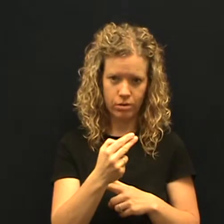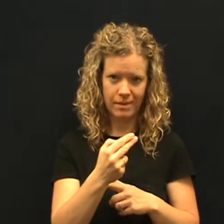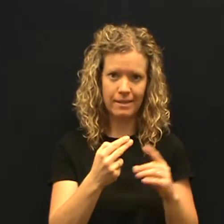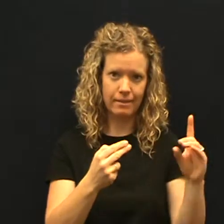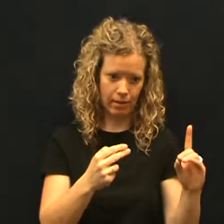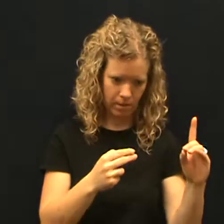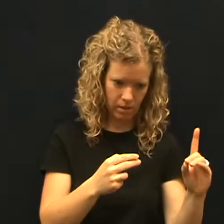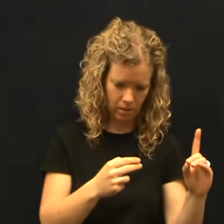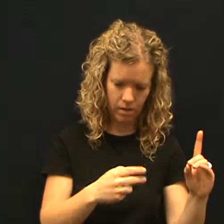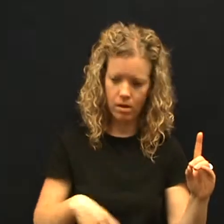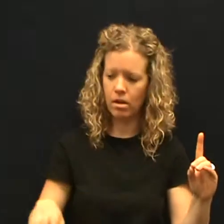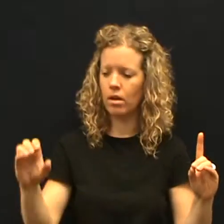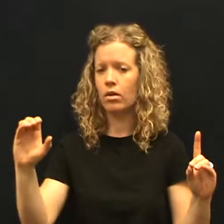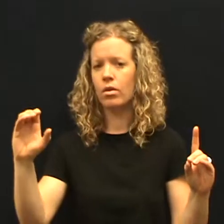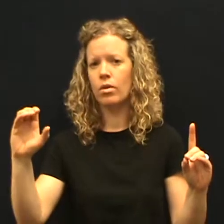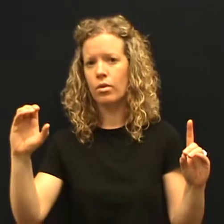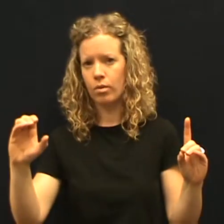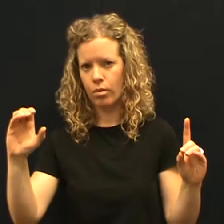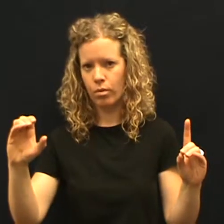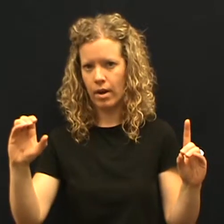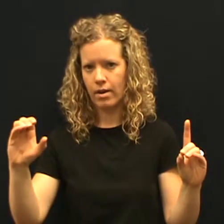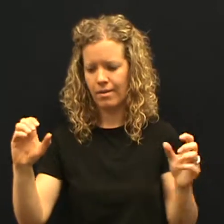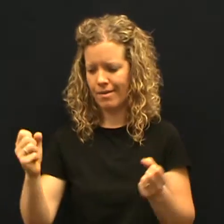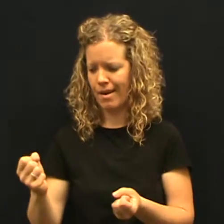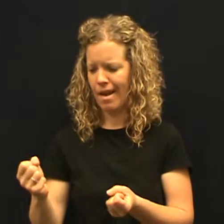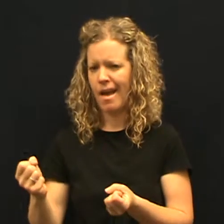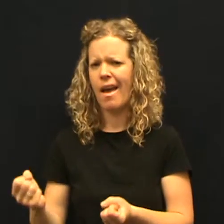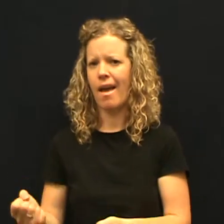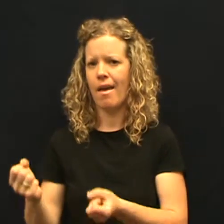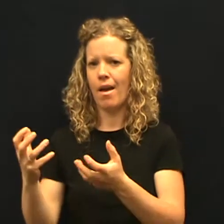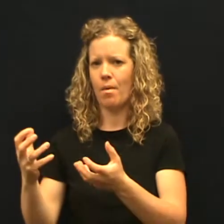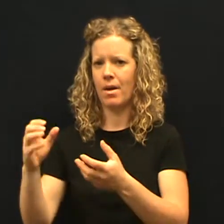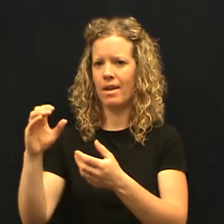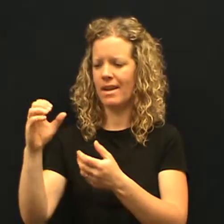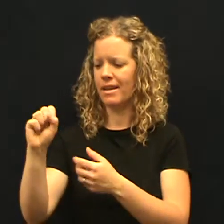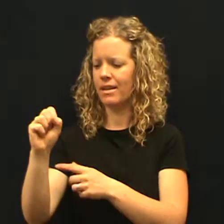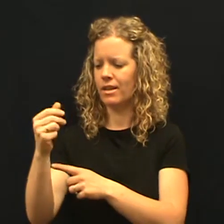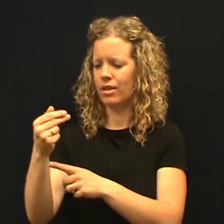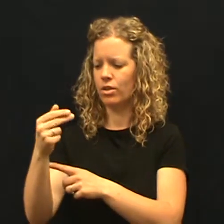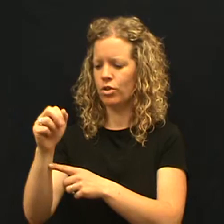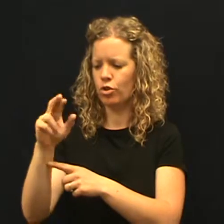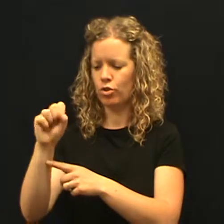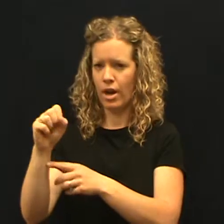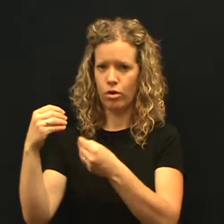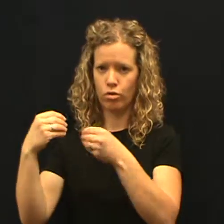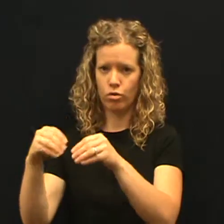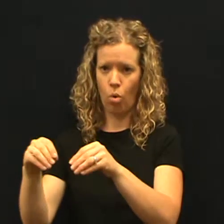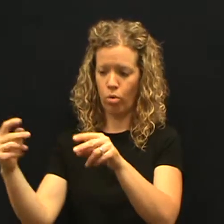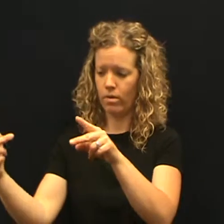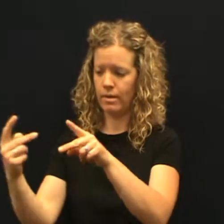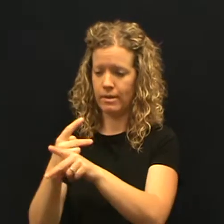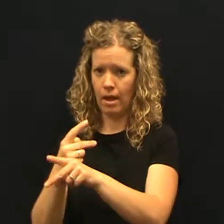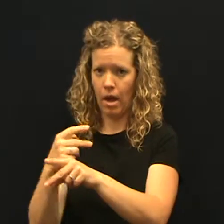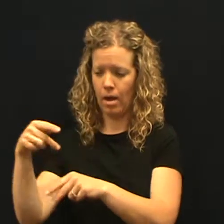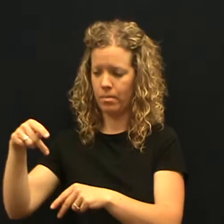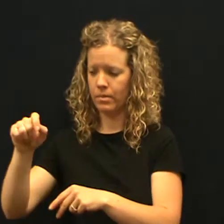we credit the number of shares we sell times its par value. The par value is, like I said, usually a very